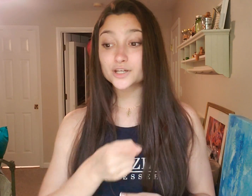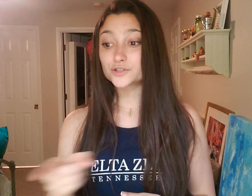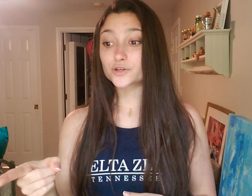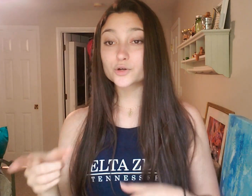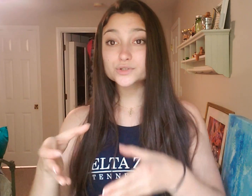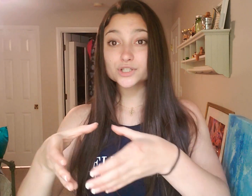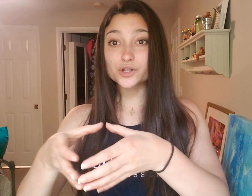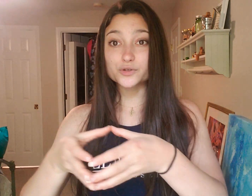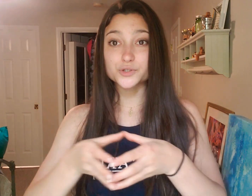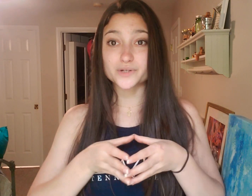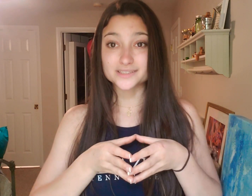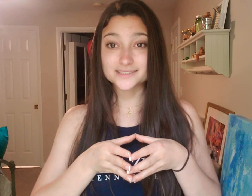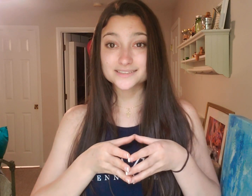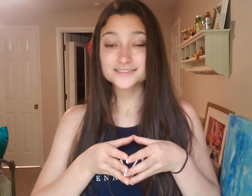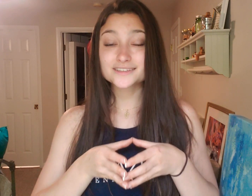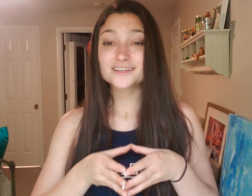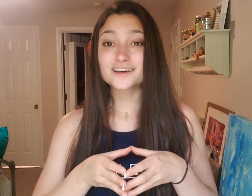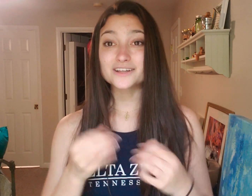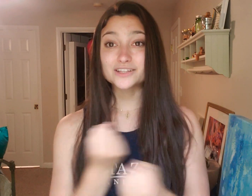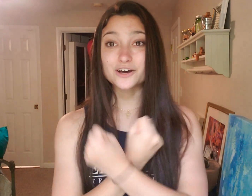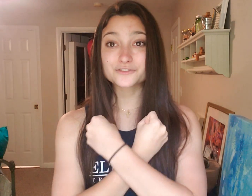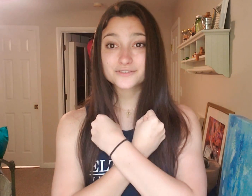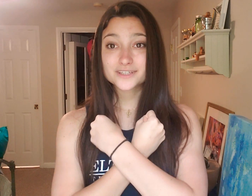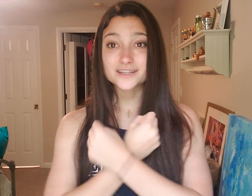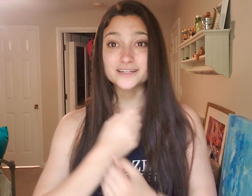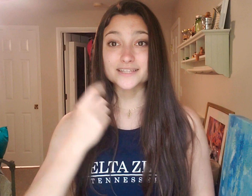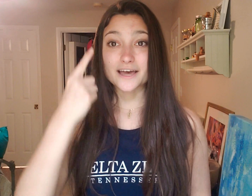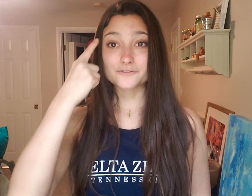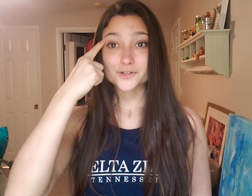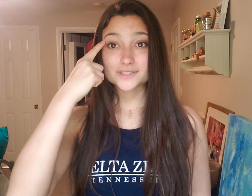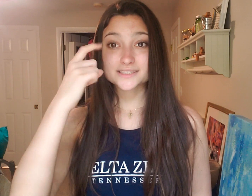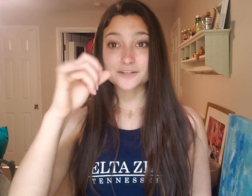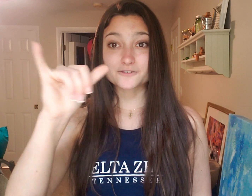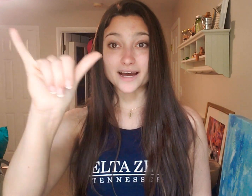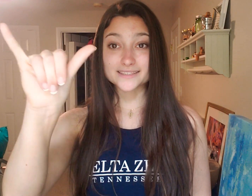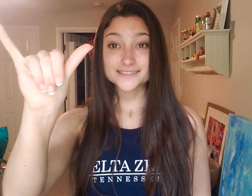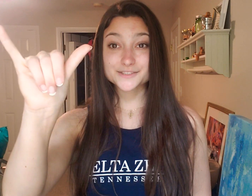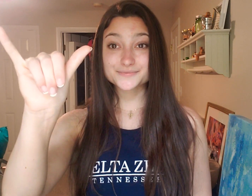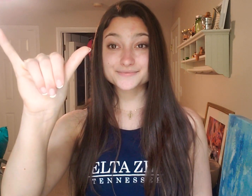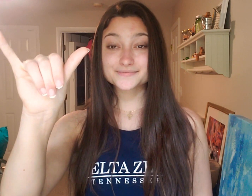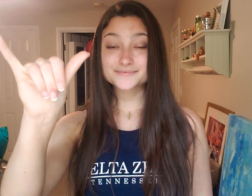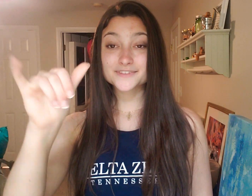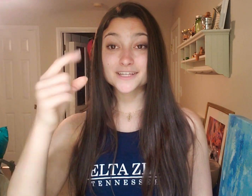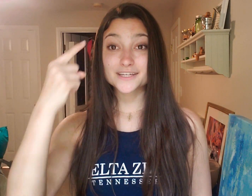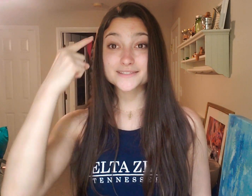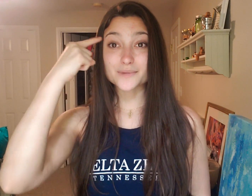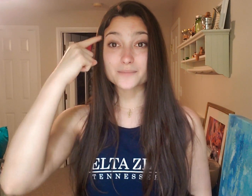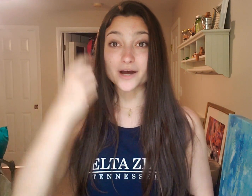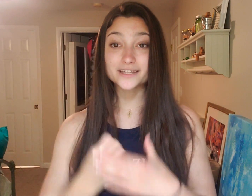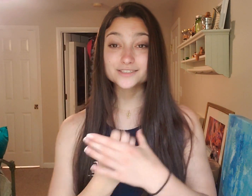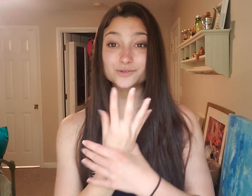To those closer ones, a love that is ever steadfast. To my mind,